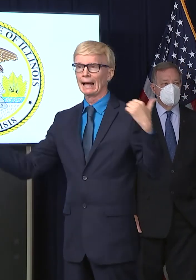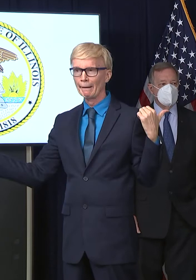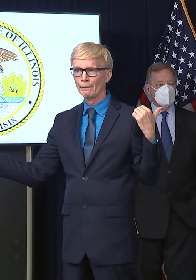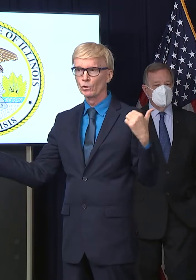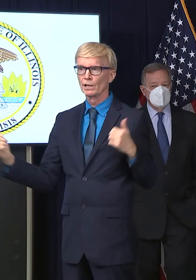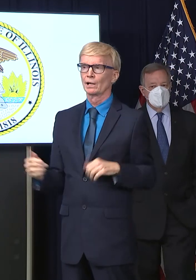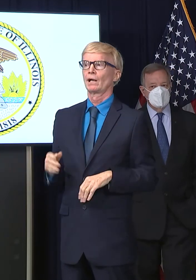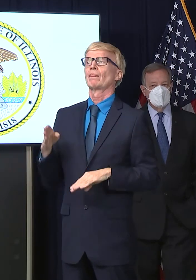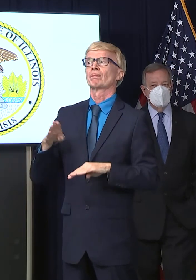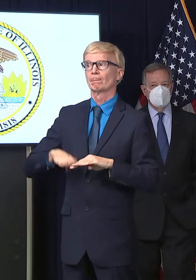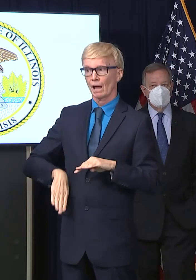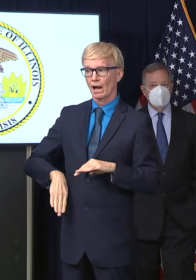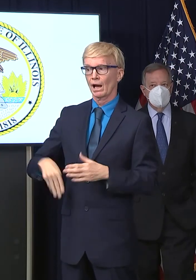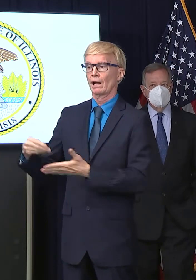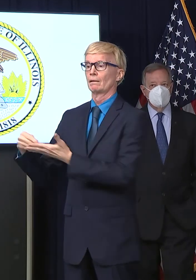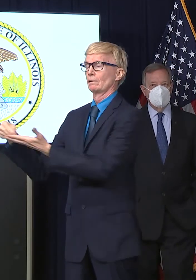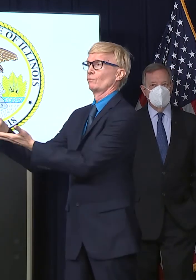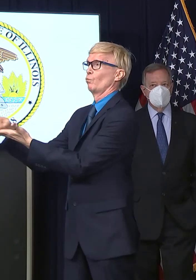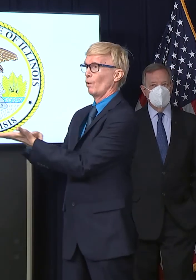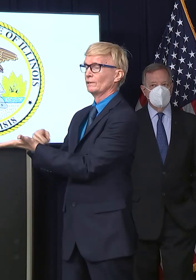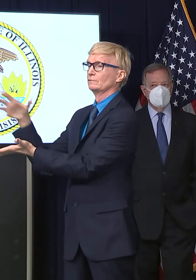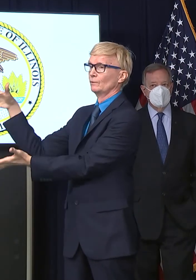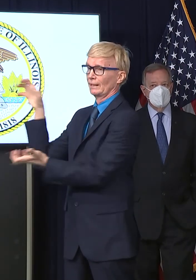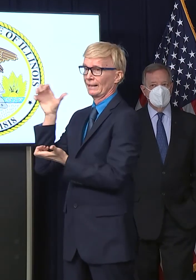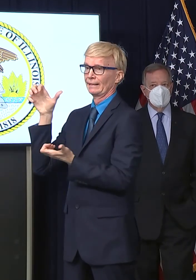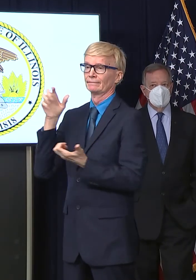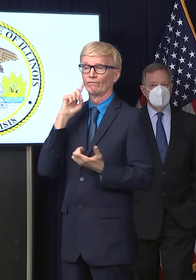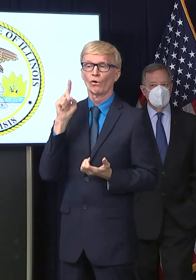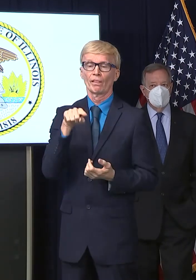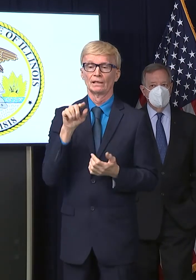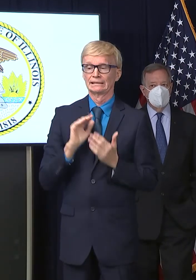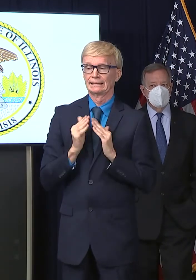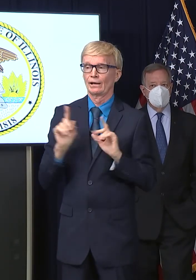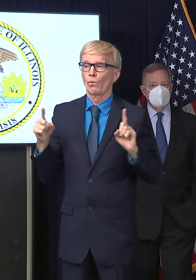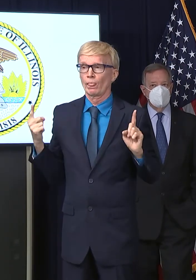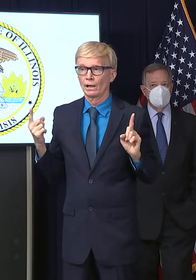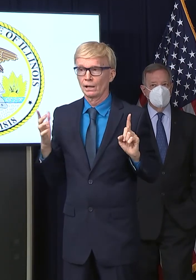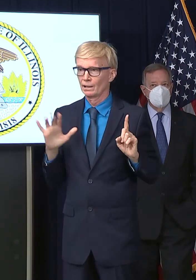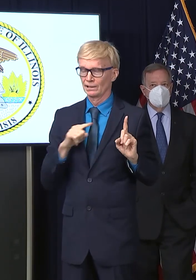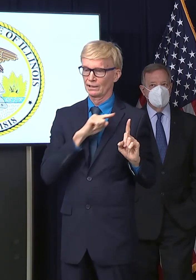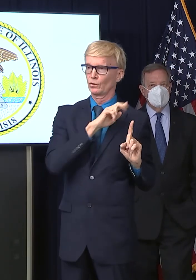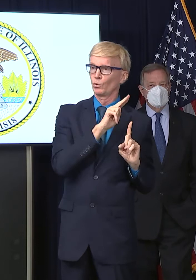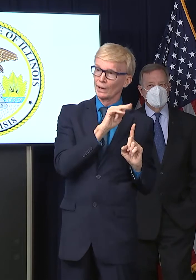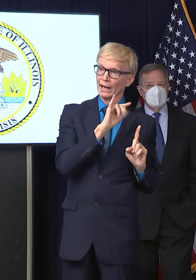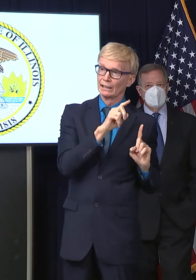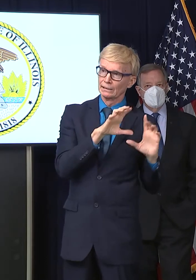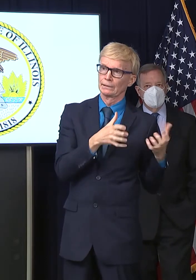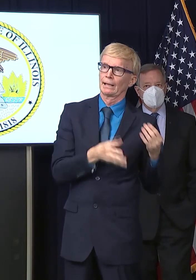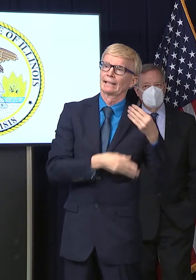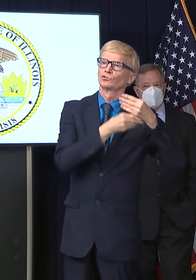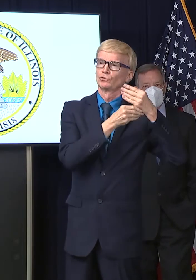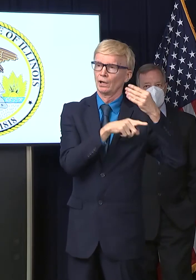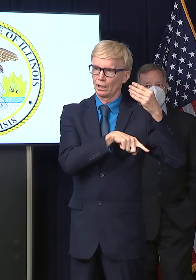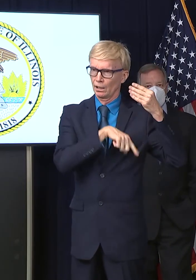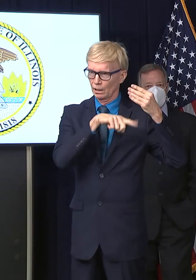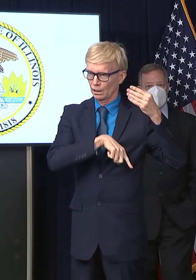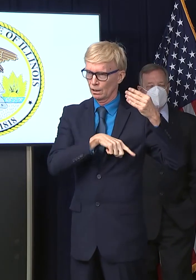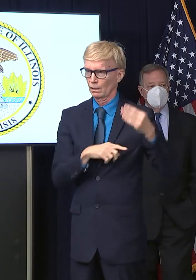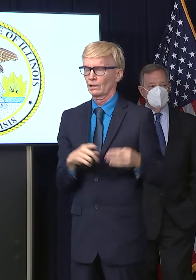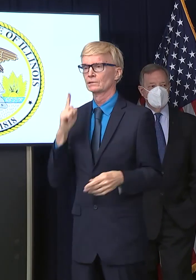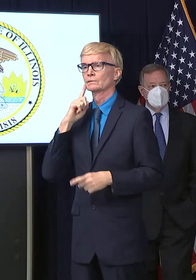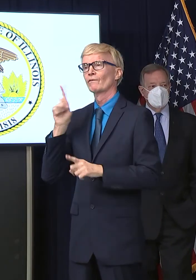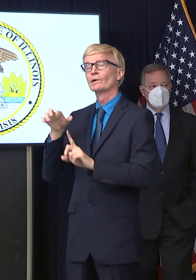otherwise come directly to the city. So I think that this goes a long way in advancing our efforts to get people vaccinated,